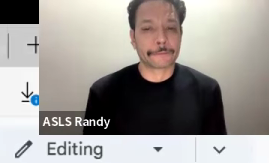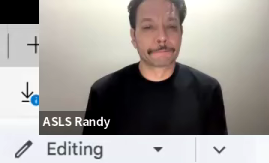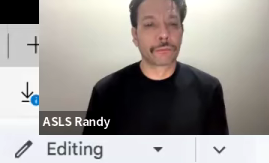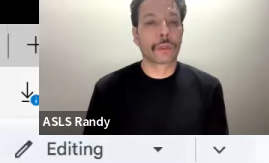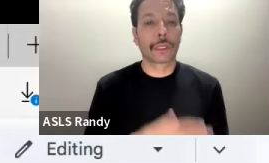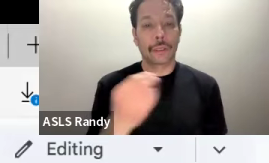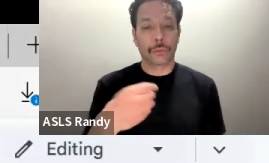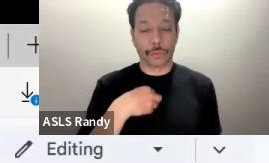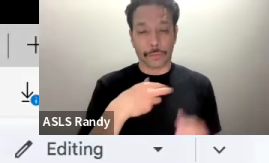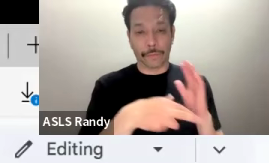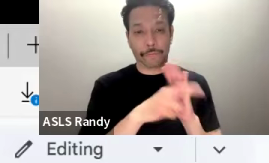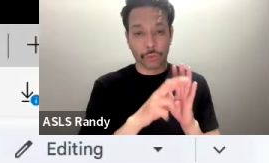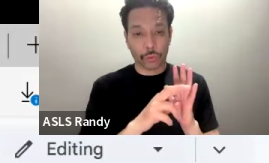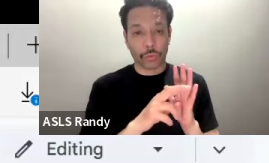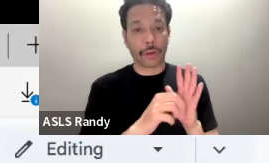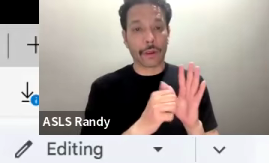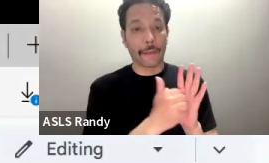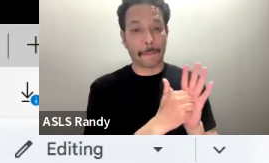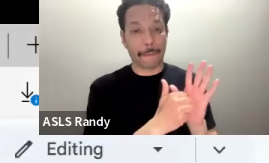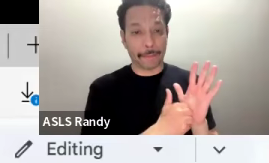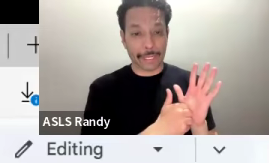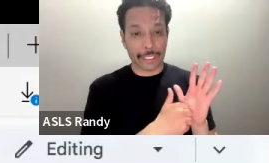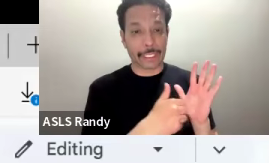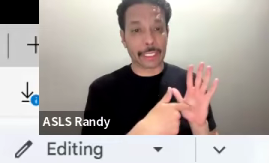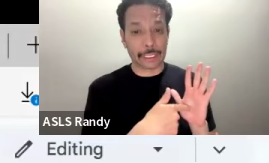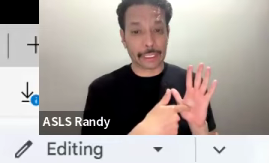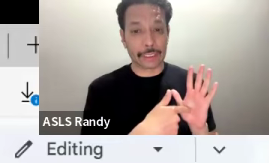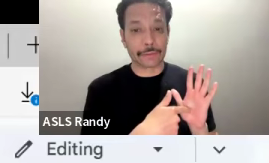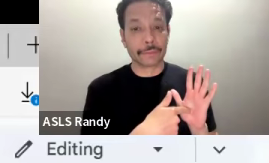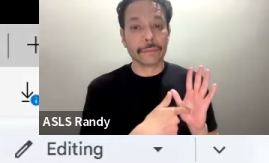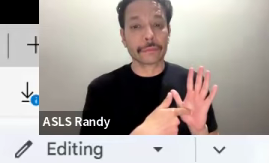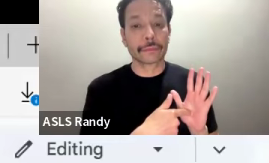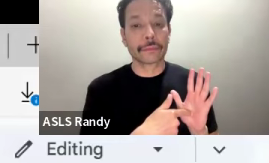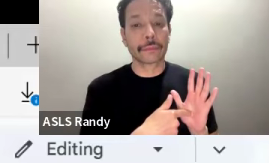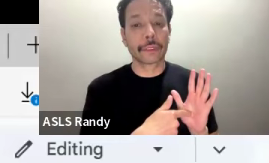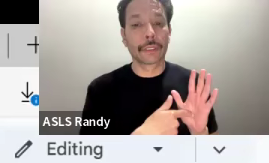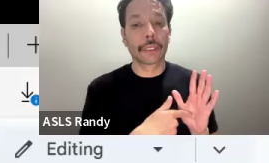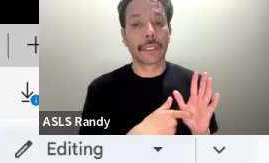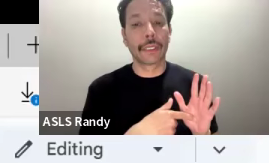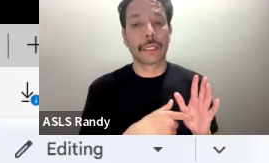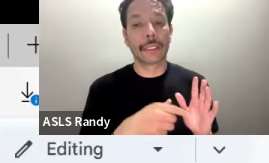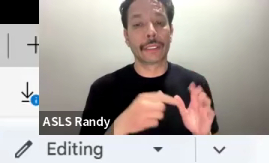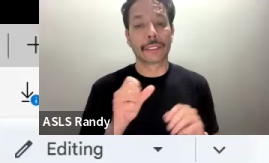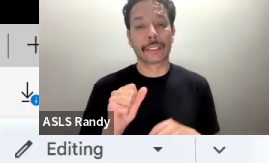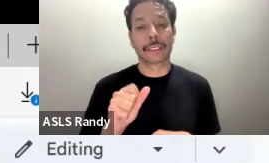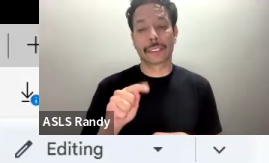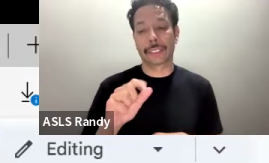we reviewed the amendments of our standing rules that had to be